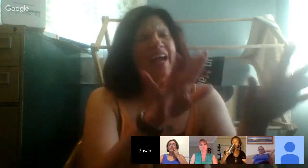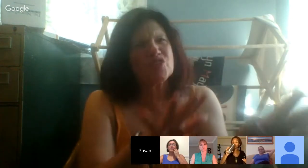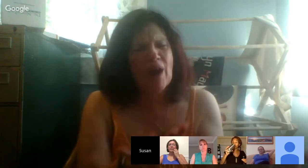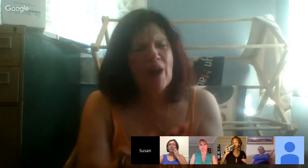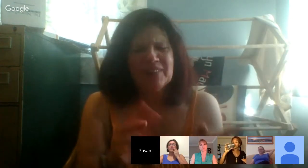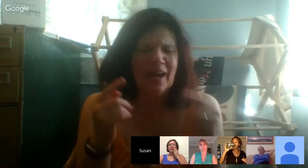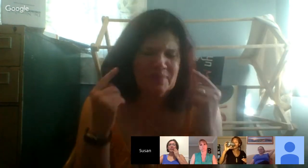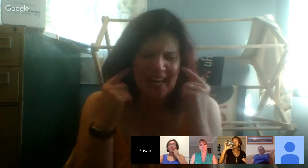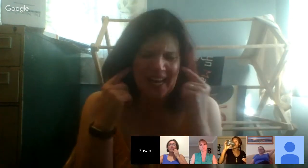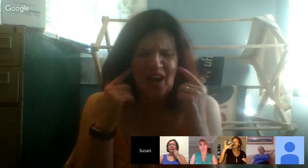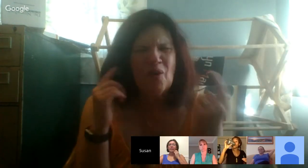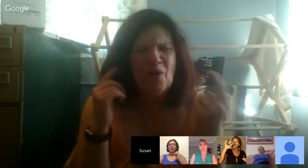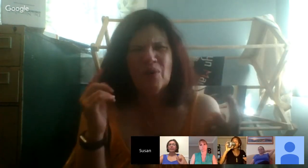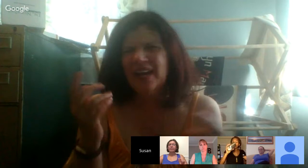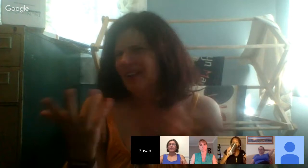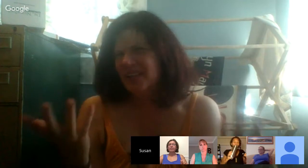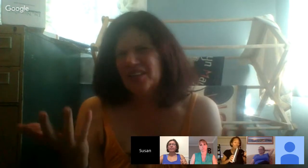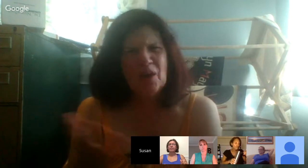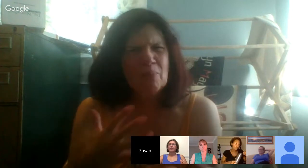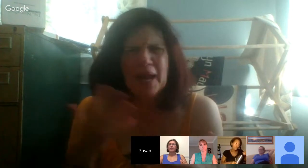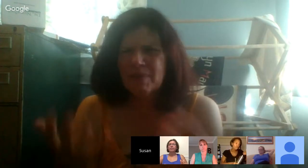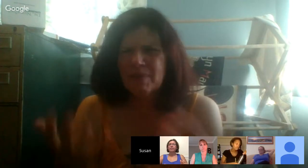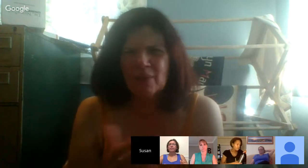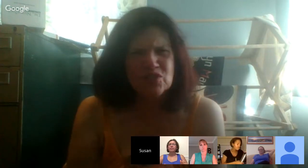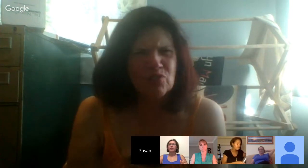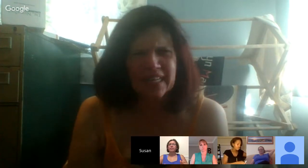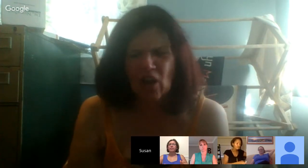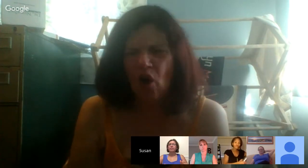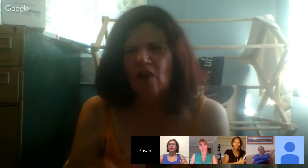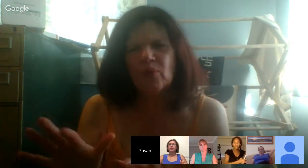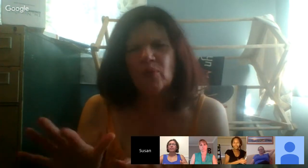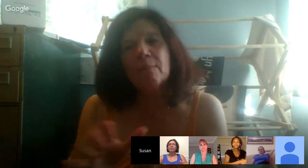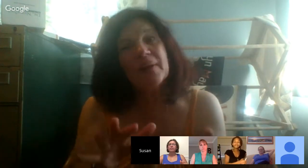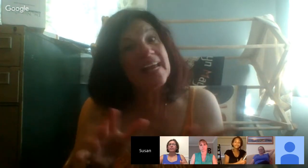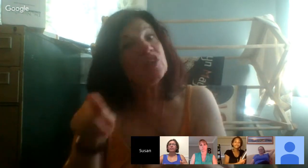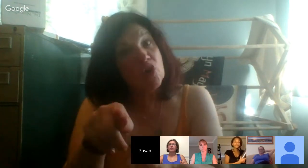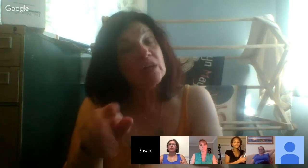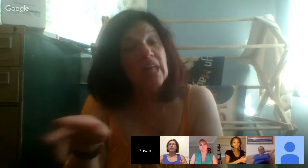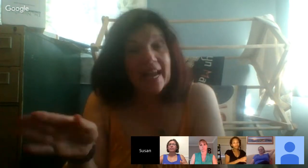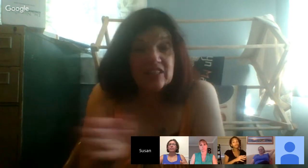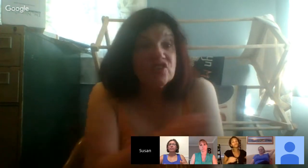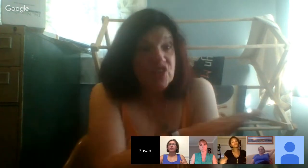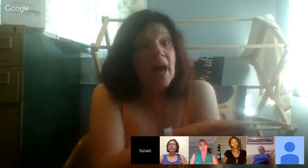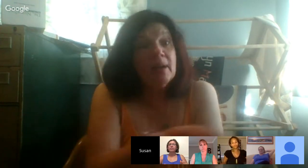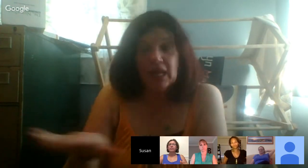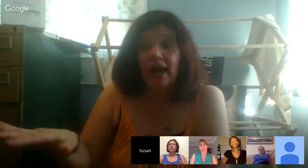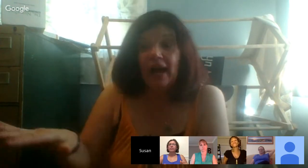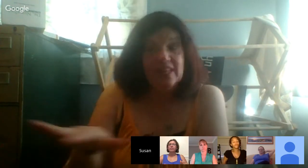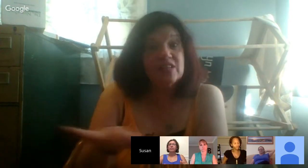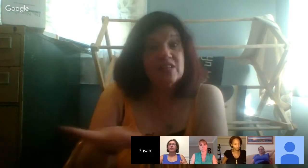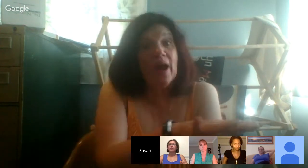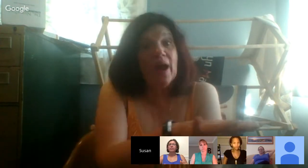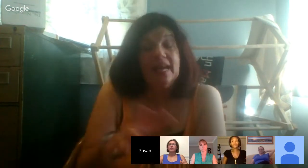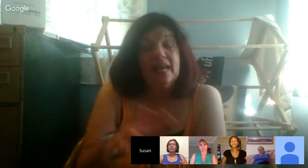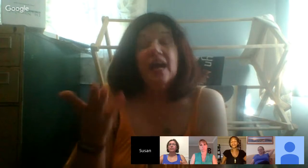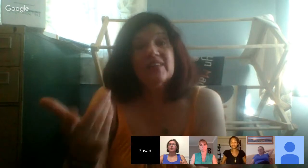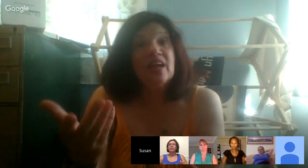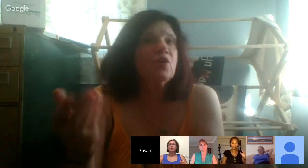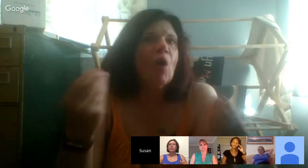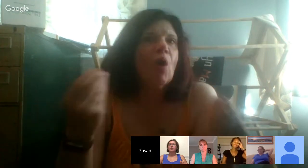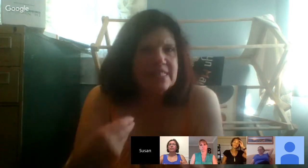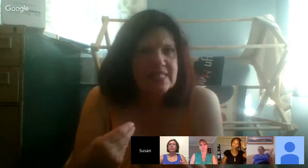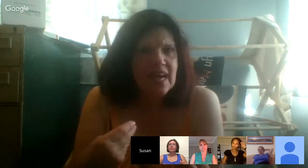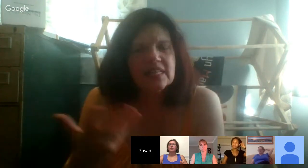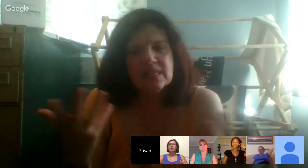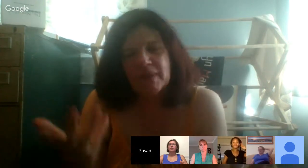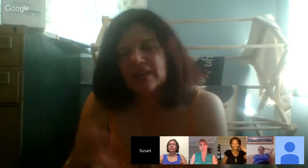and traveling, I'm thinking, oh, you know, maybe I was really off with it. But it looked like the timeline this way that you